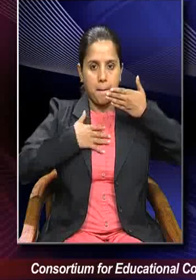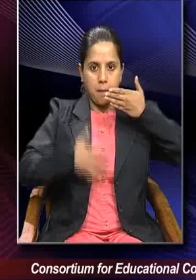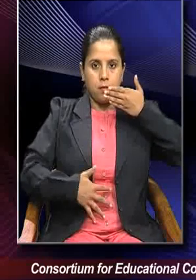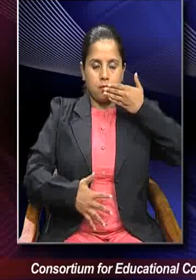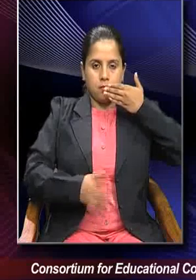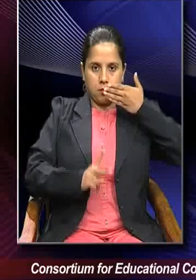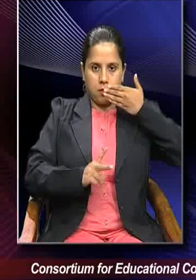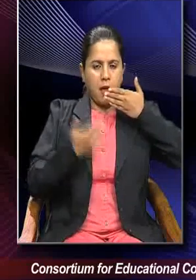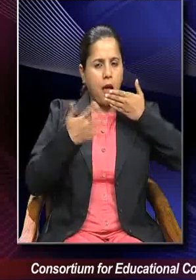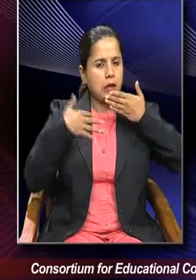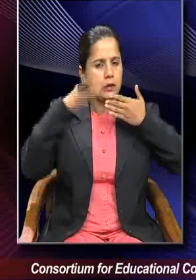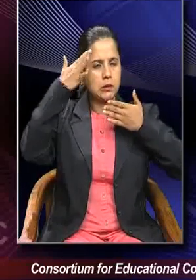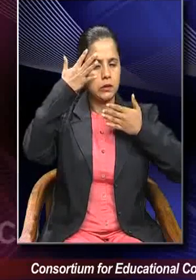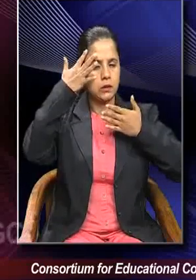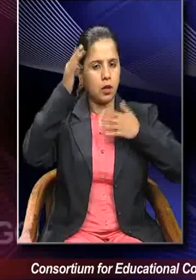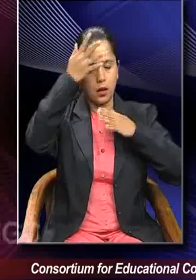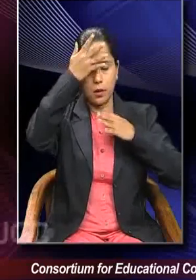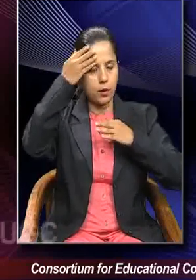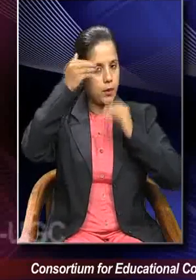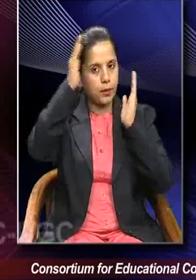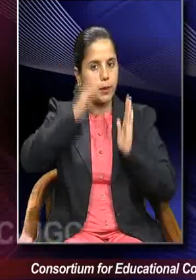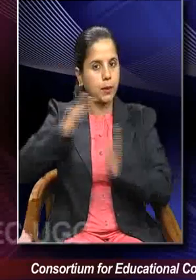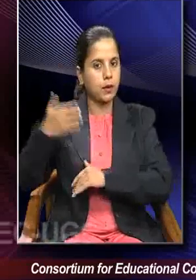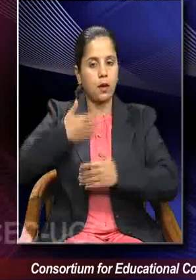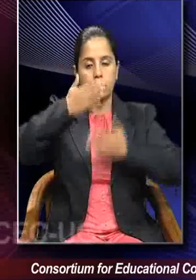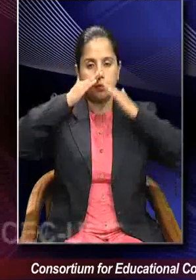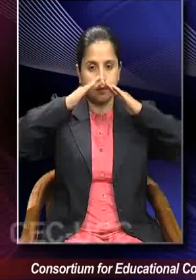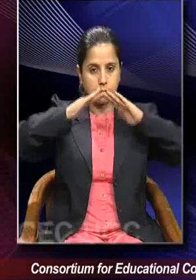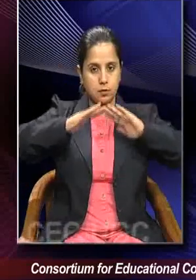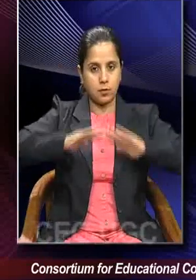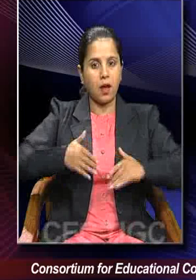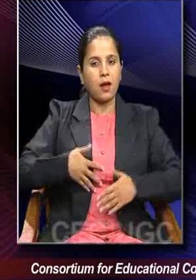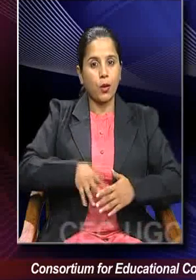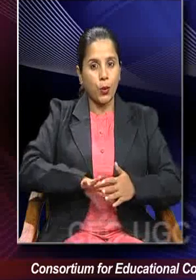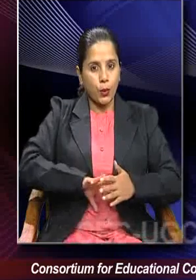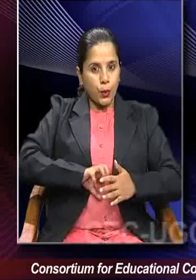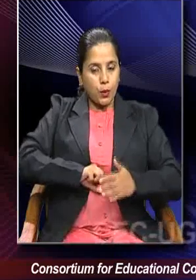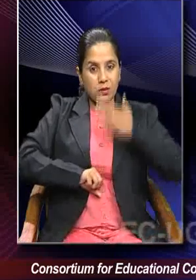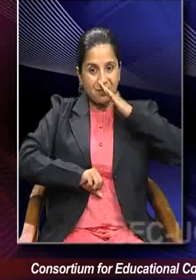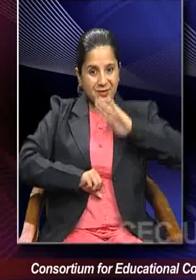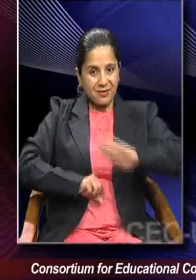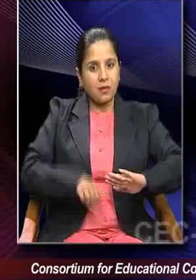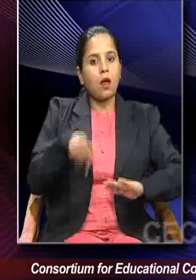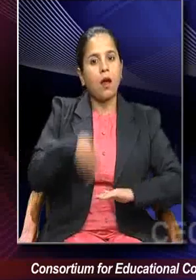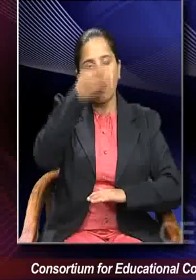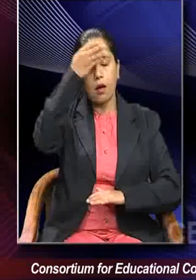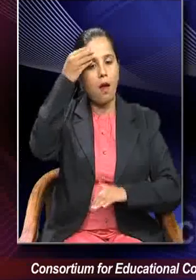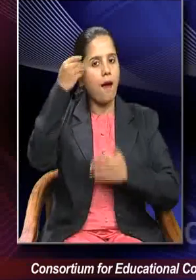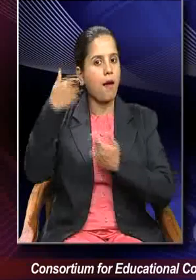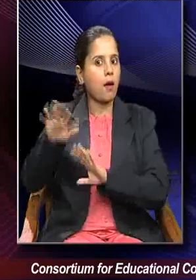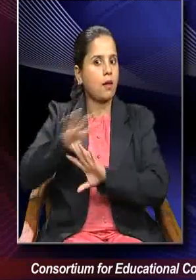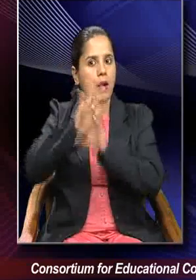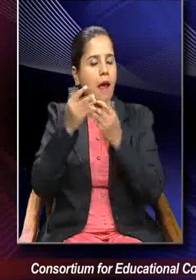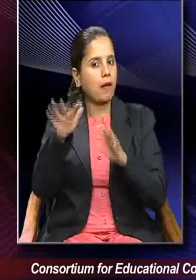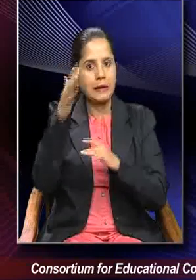tension out of your body by exhaling through your mouth. Several go through this